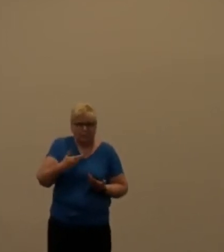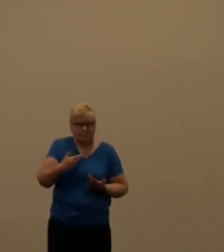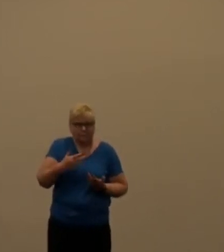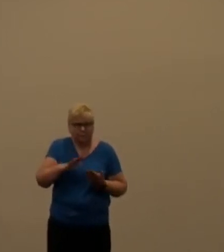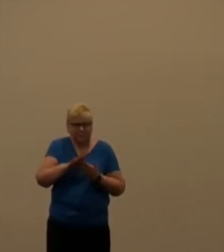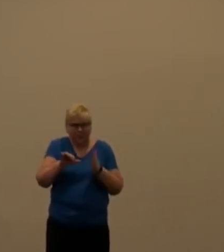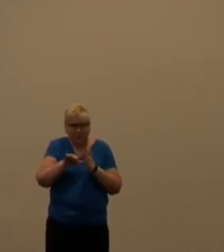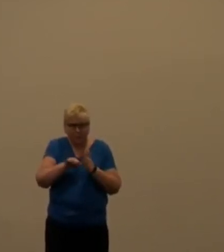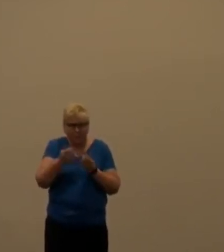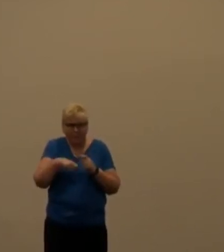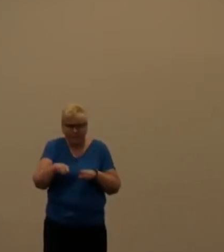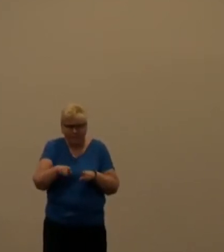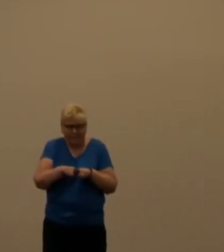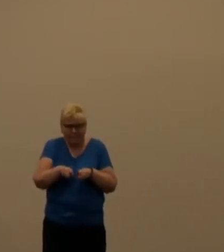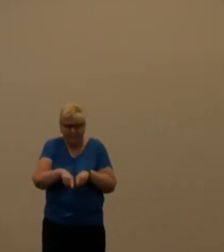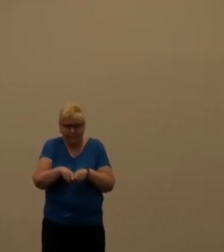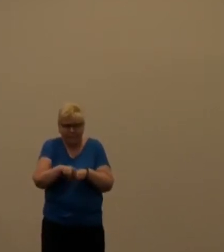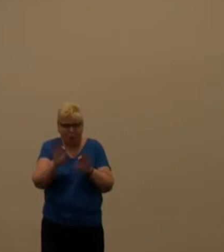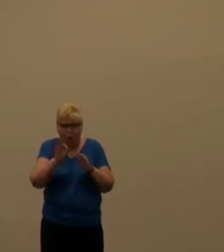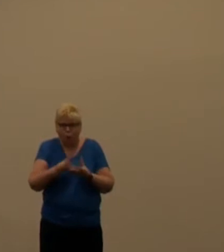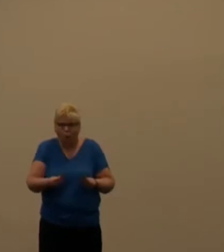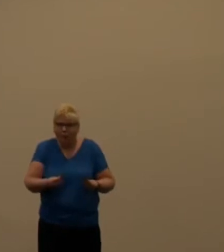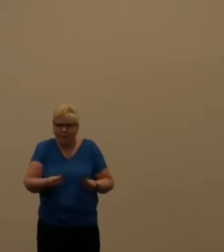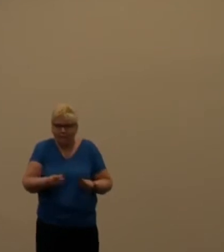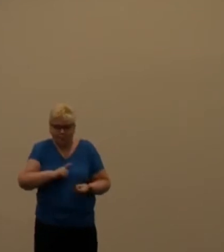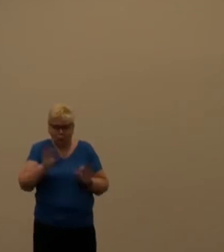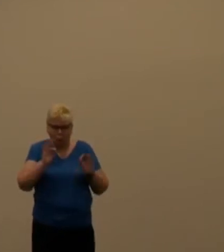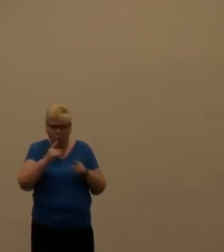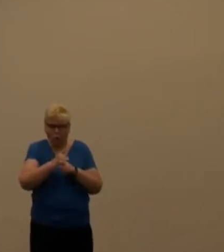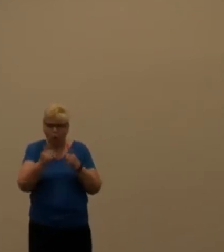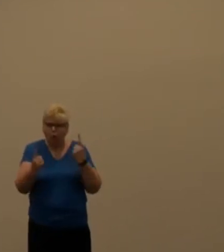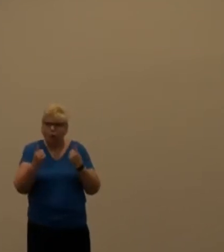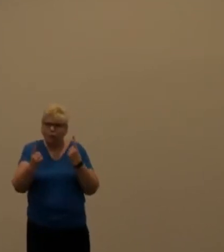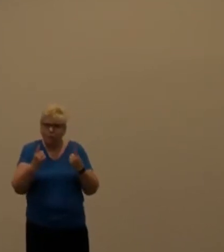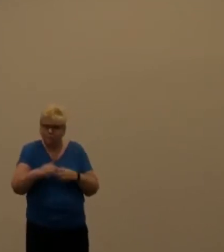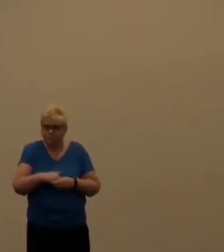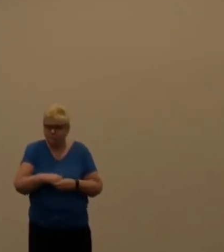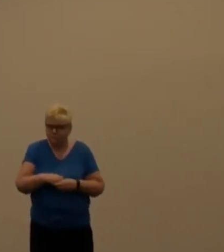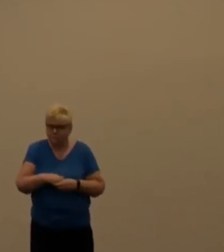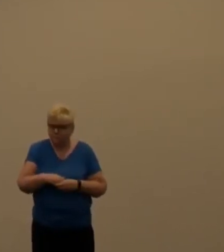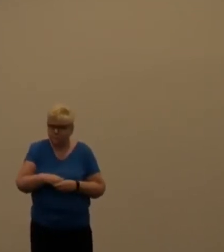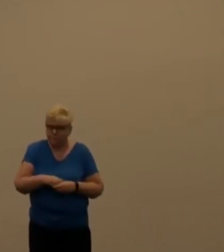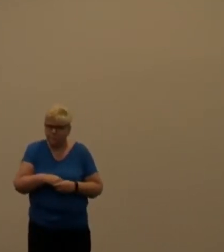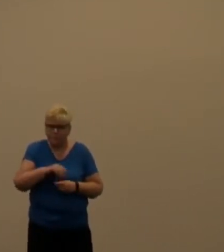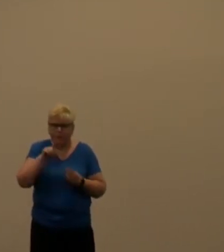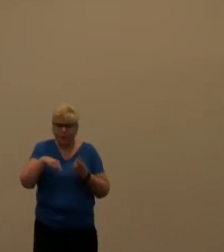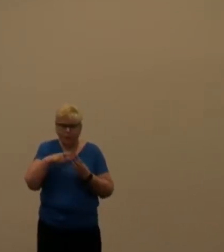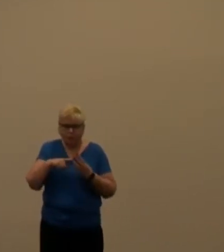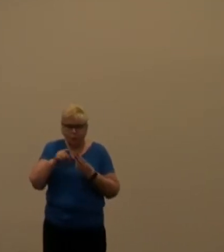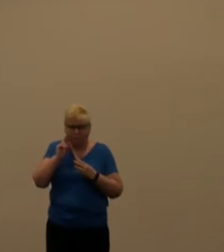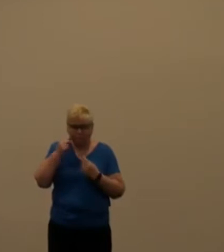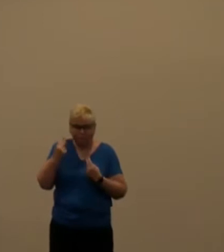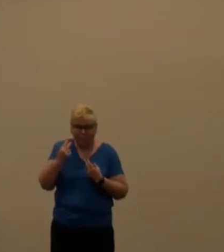unsolved because no one talks to each other. And then you have the feedback follow-up retrospectives. Be